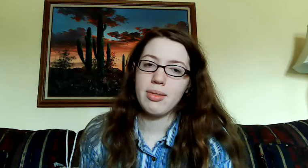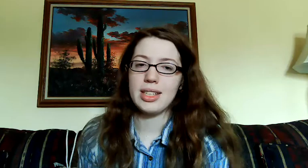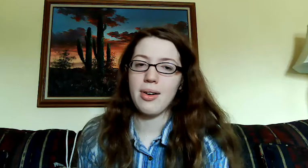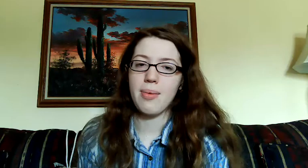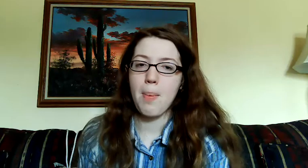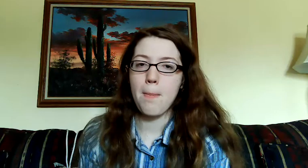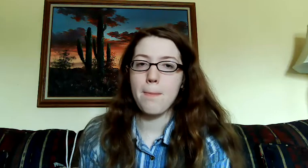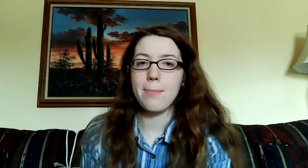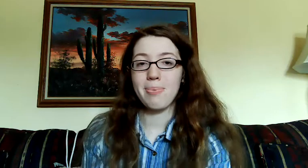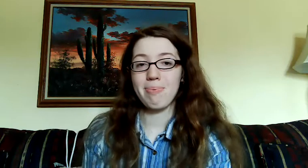out.